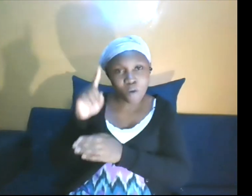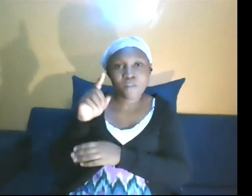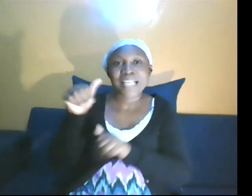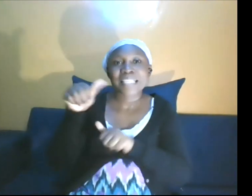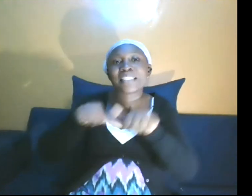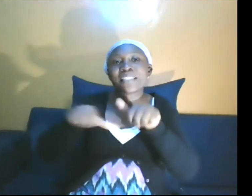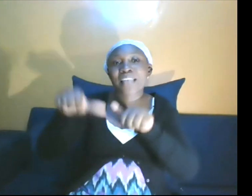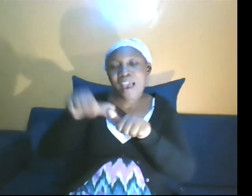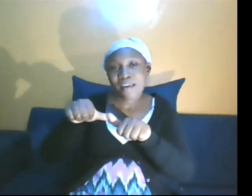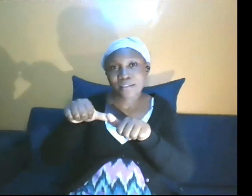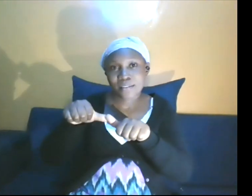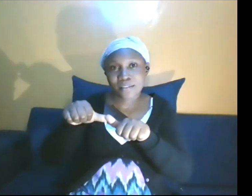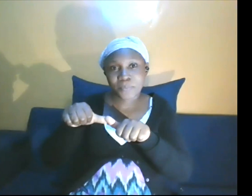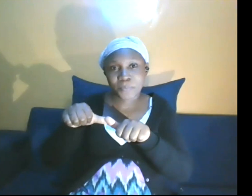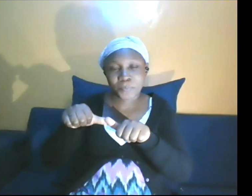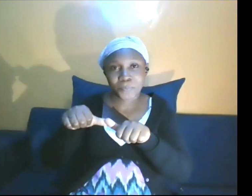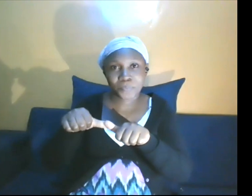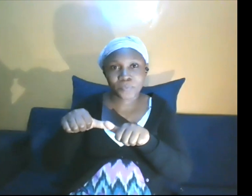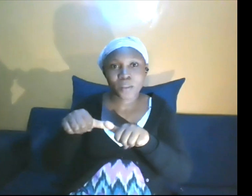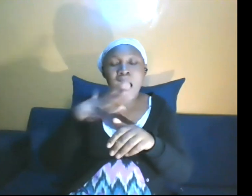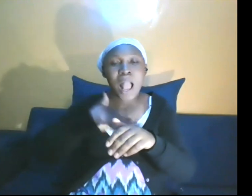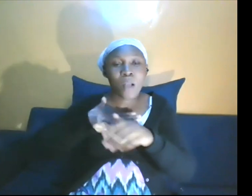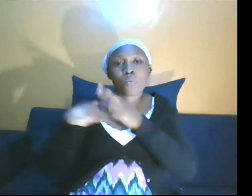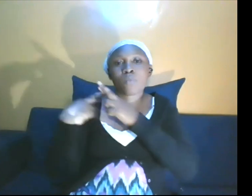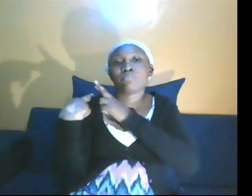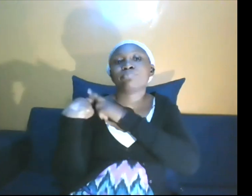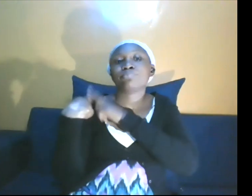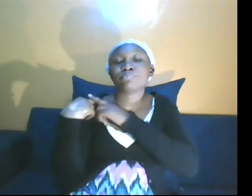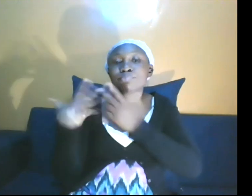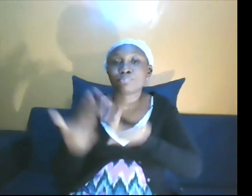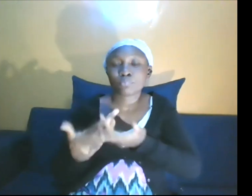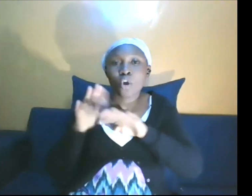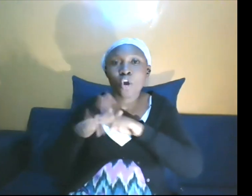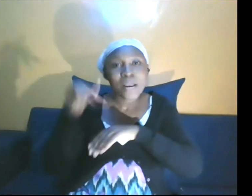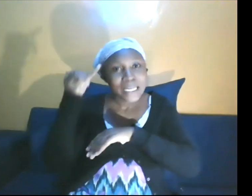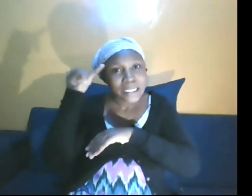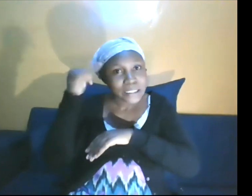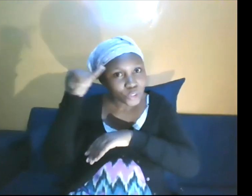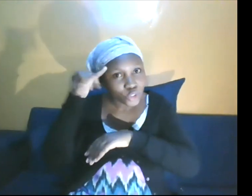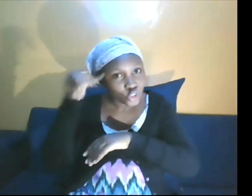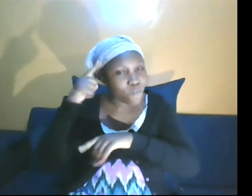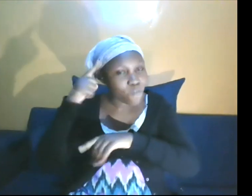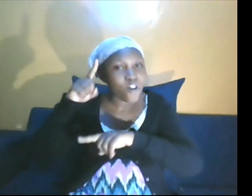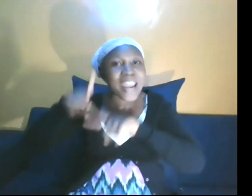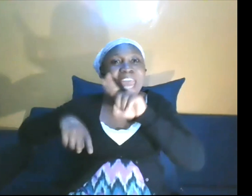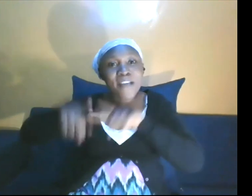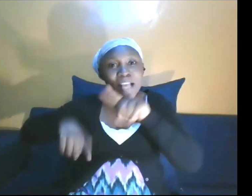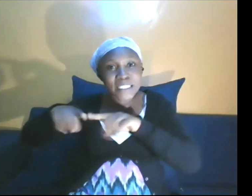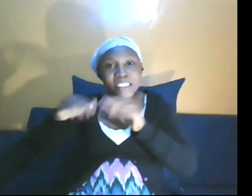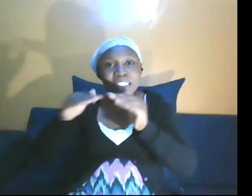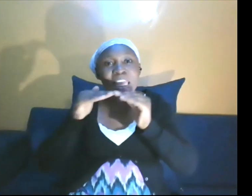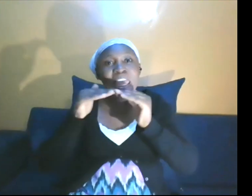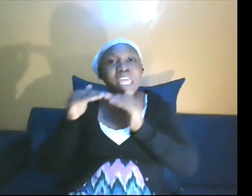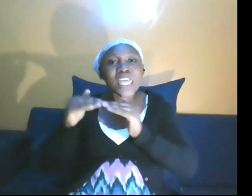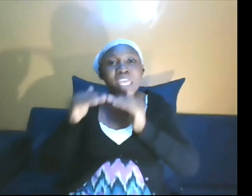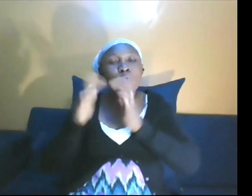is essentially responsibilities for issues around diversity, equity, and inclusion within my faculty. So